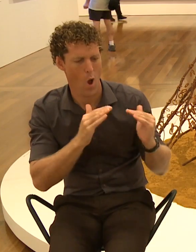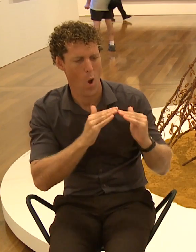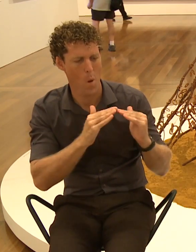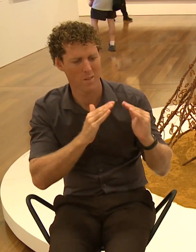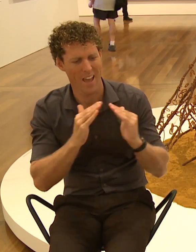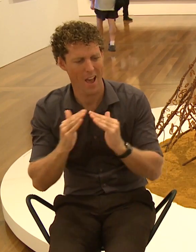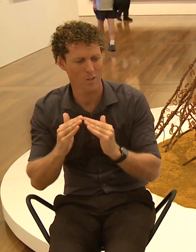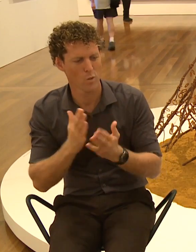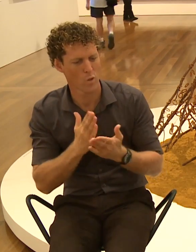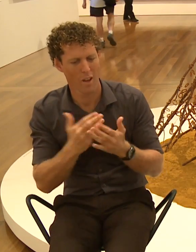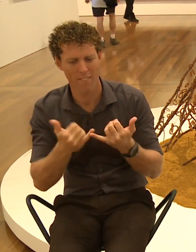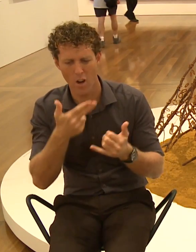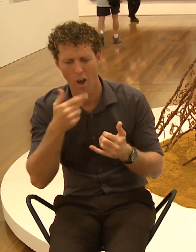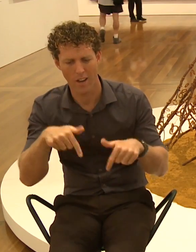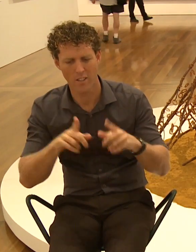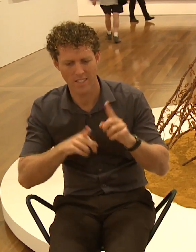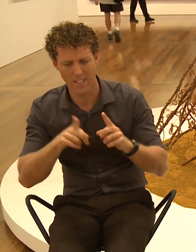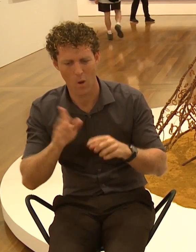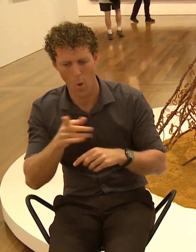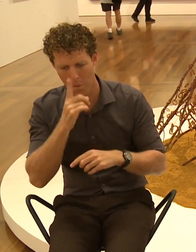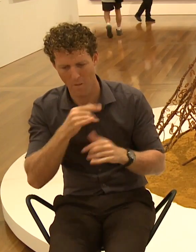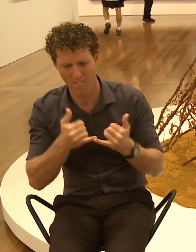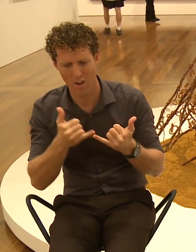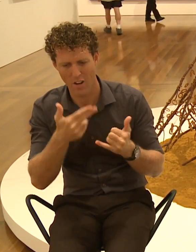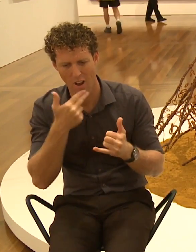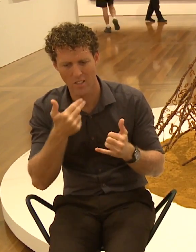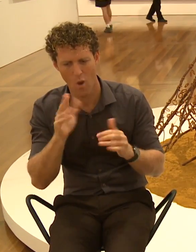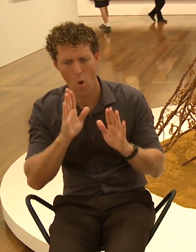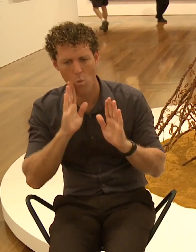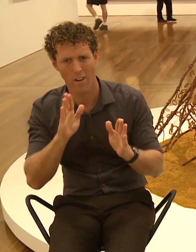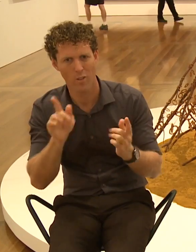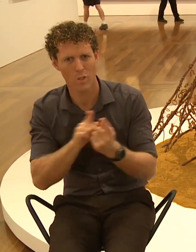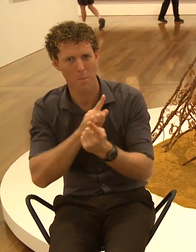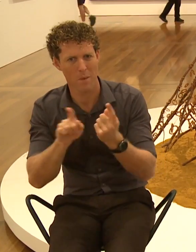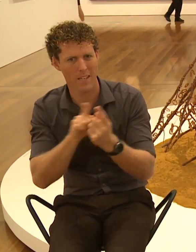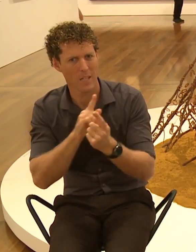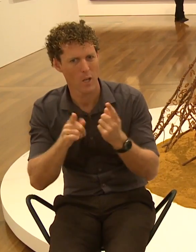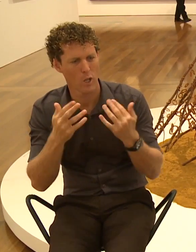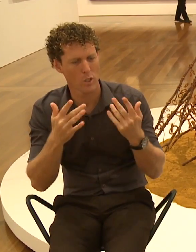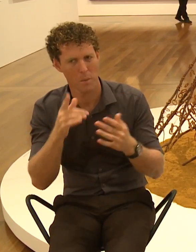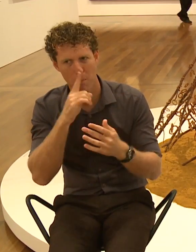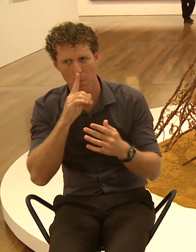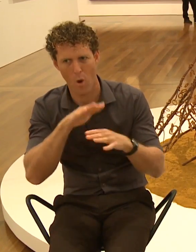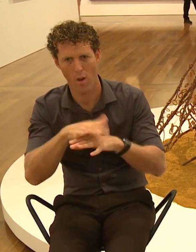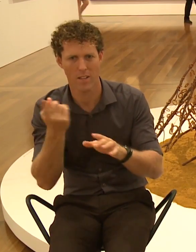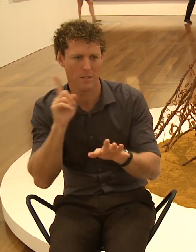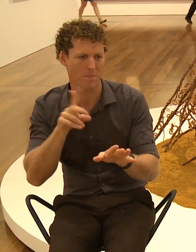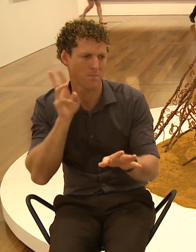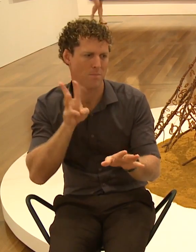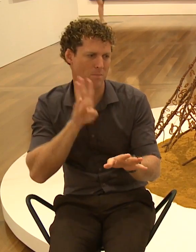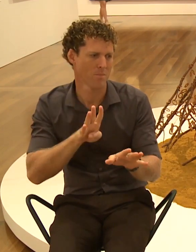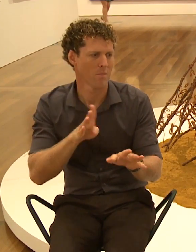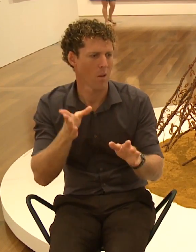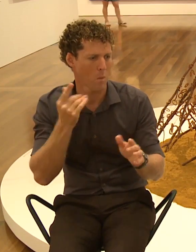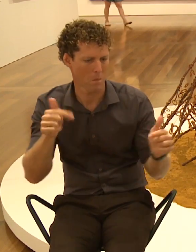it's very nice, and everyone's been very nice, and it's just been wonderful to meet so many people here over the few days since the